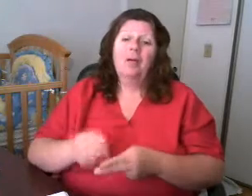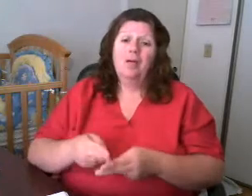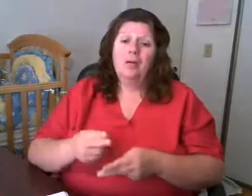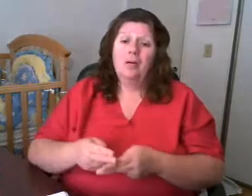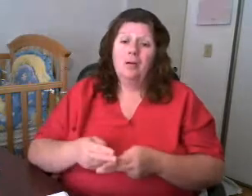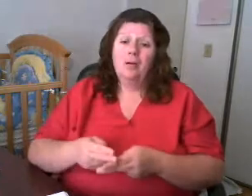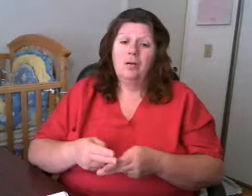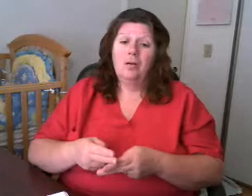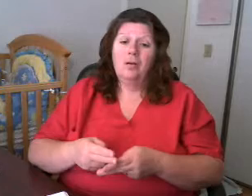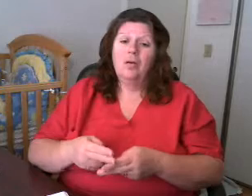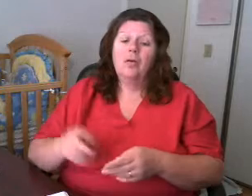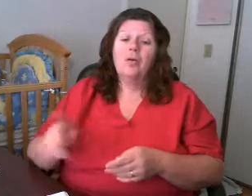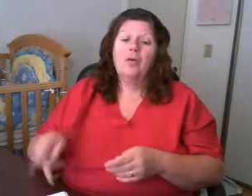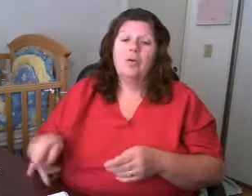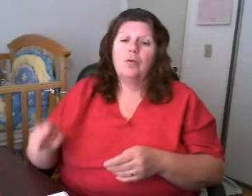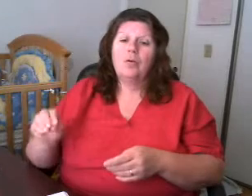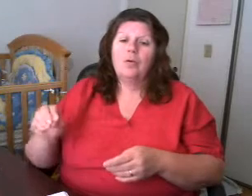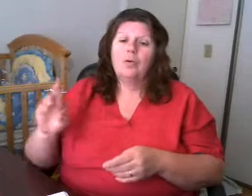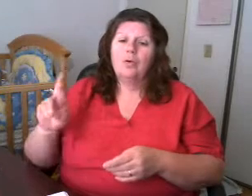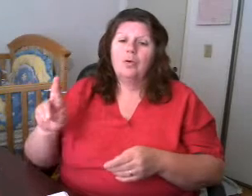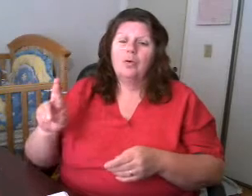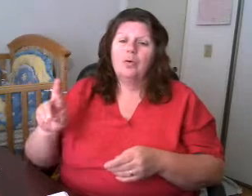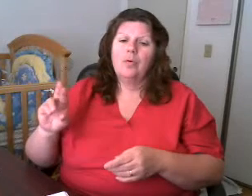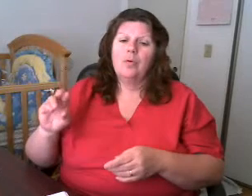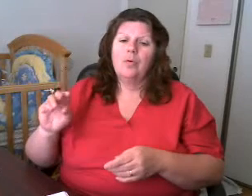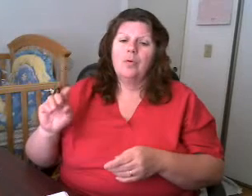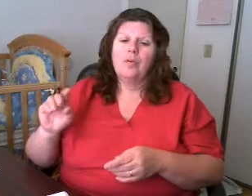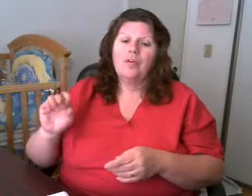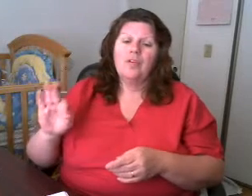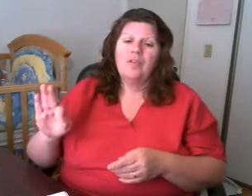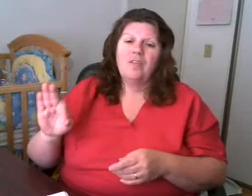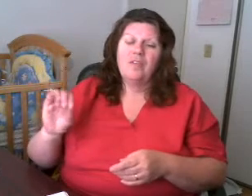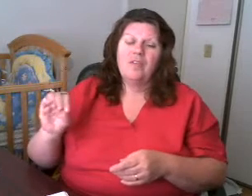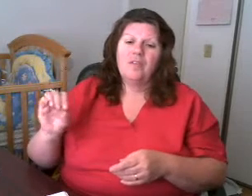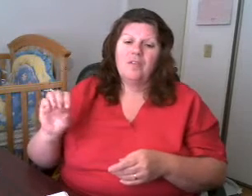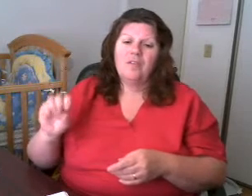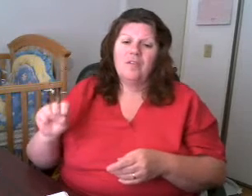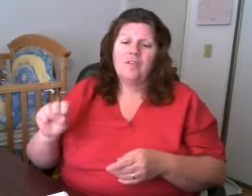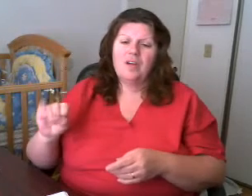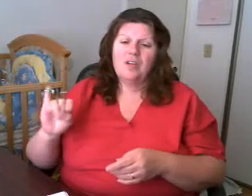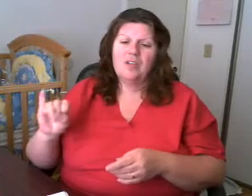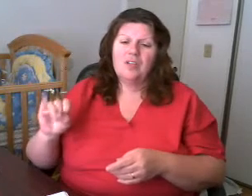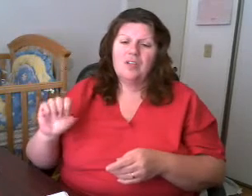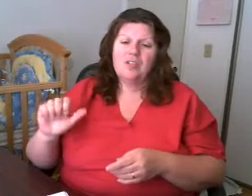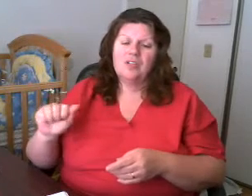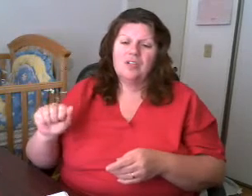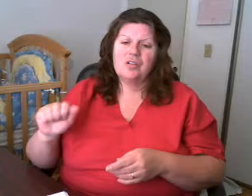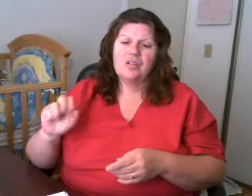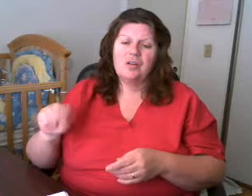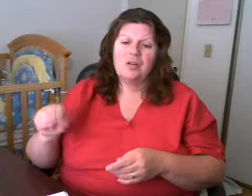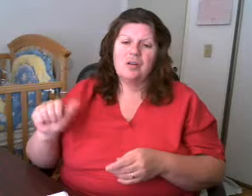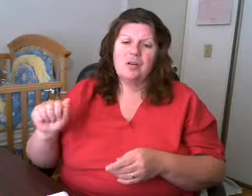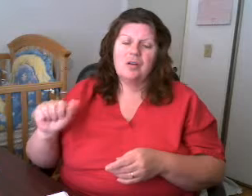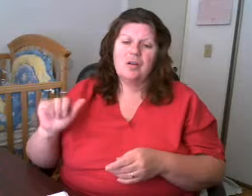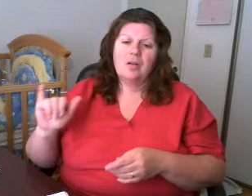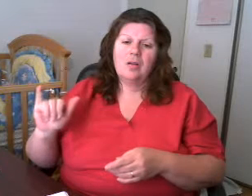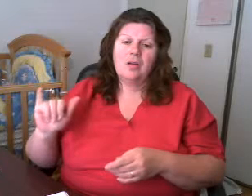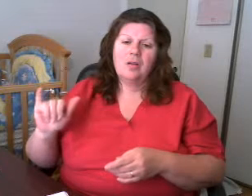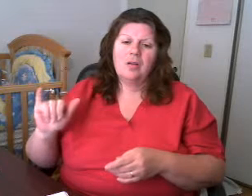understand the Code of Professional Conduct, the Code of Ethics from RID, maybe the original version of the Code of